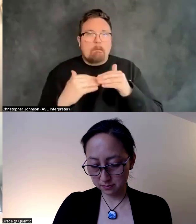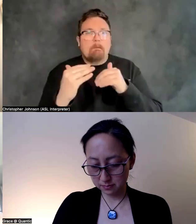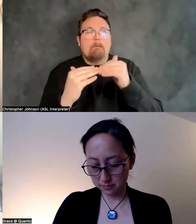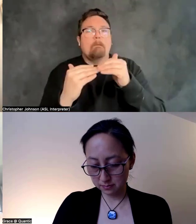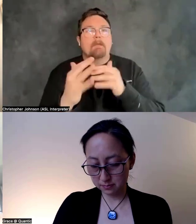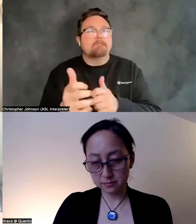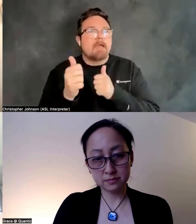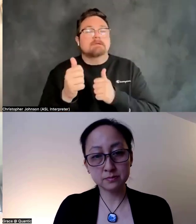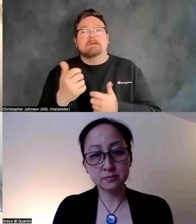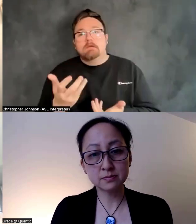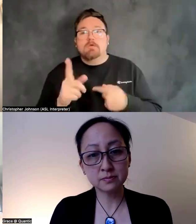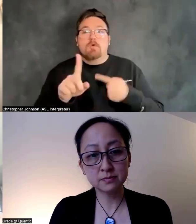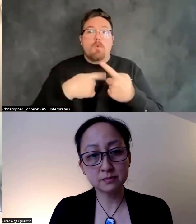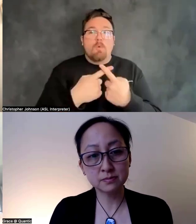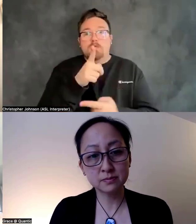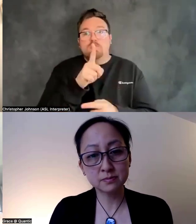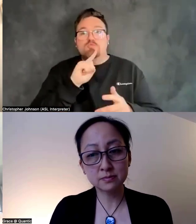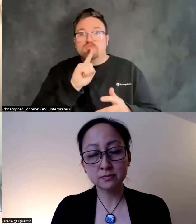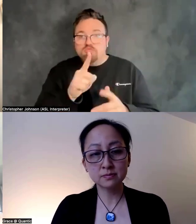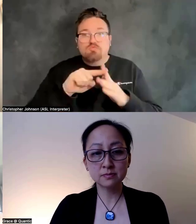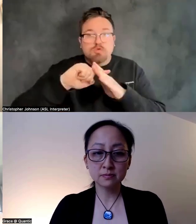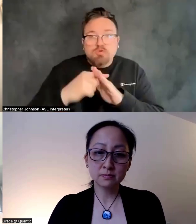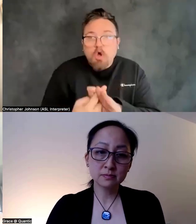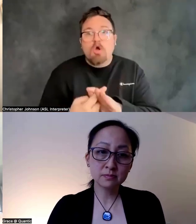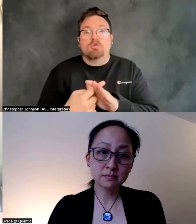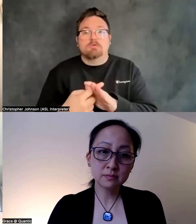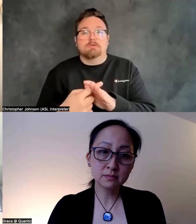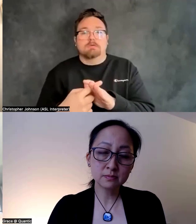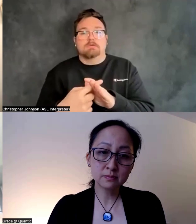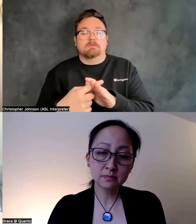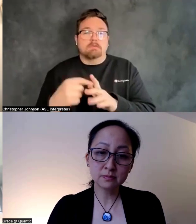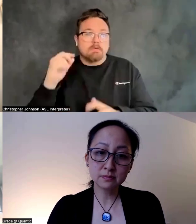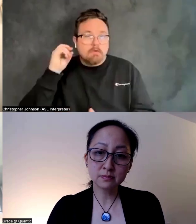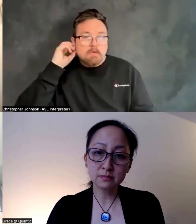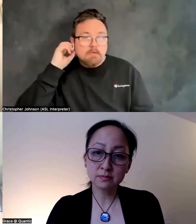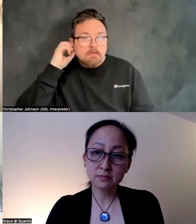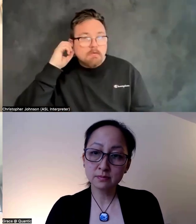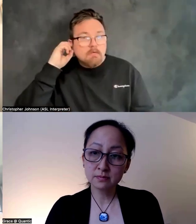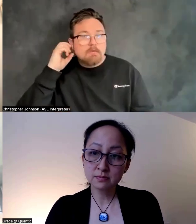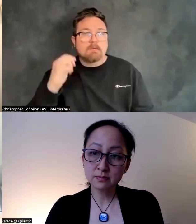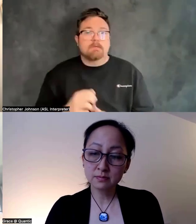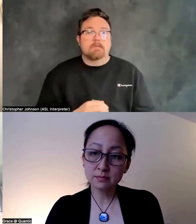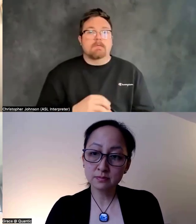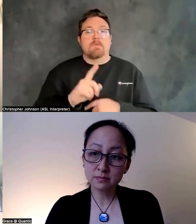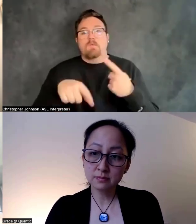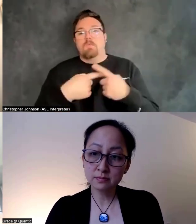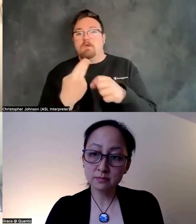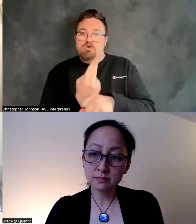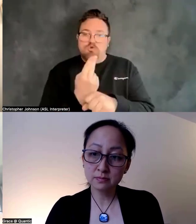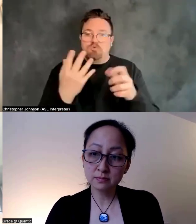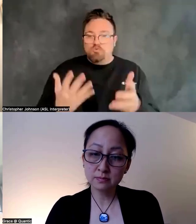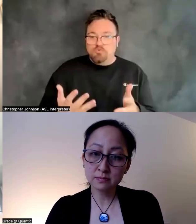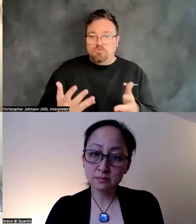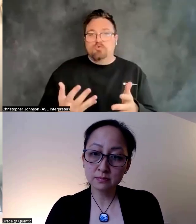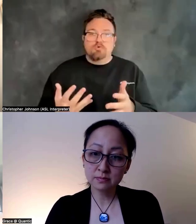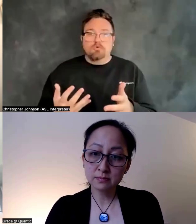But when you actually start challenging the Web2 alternatives, see, as a user, when somebody who's using the